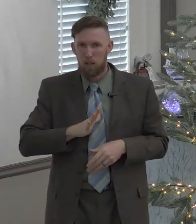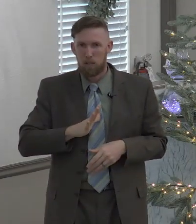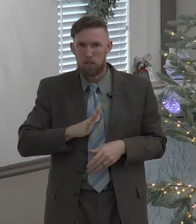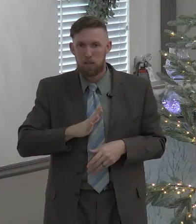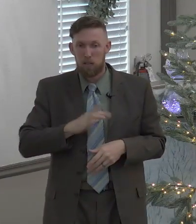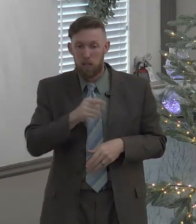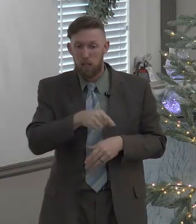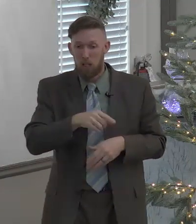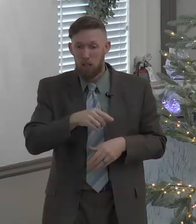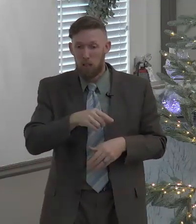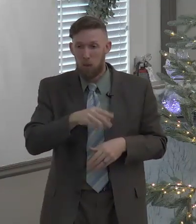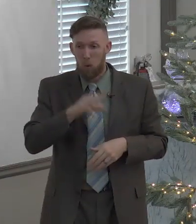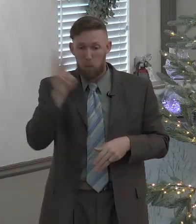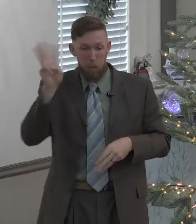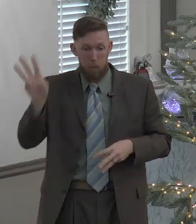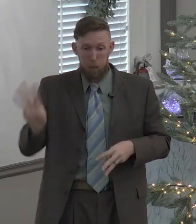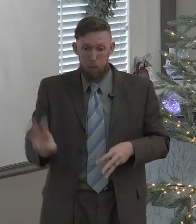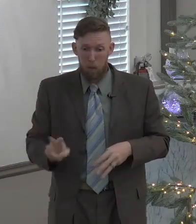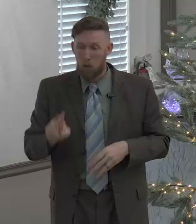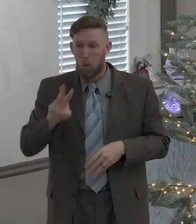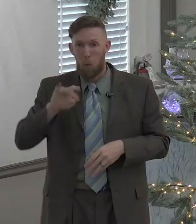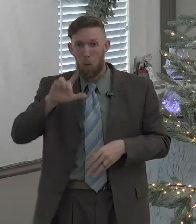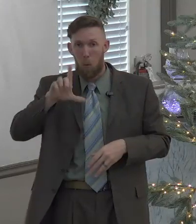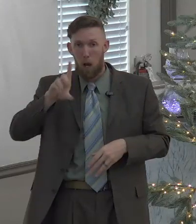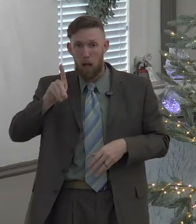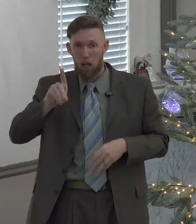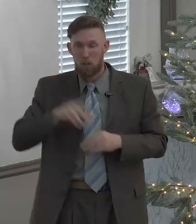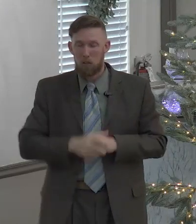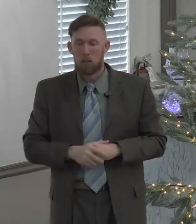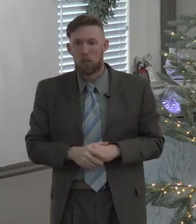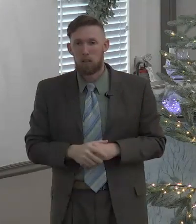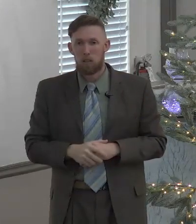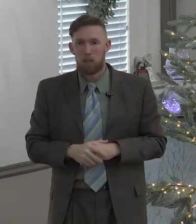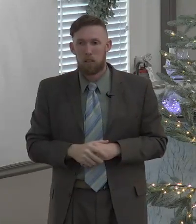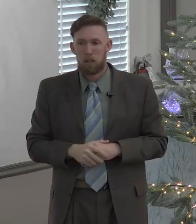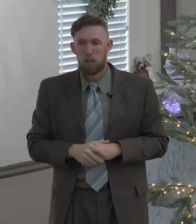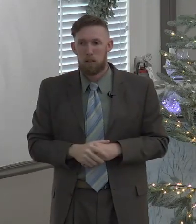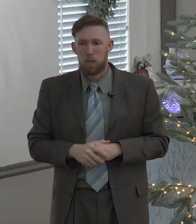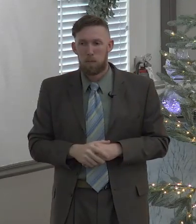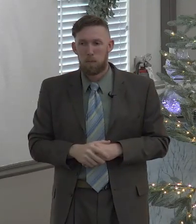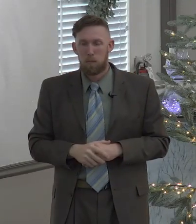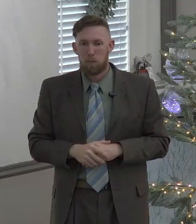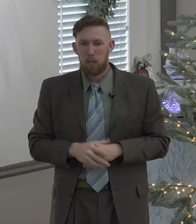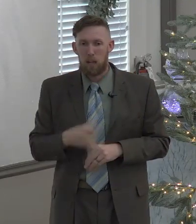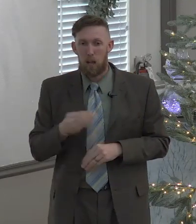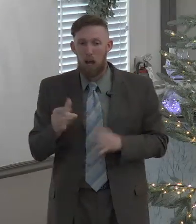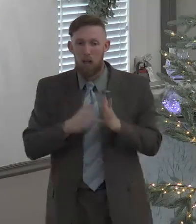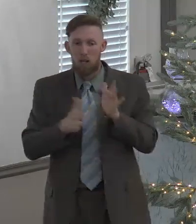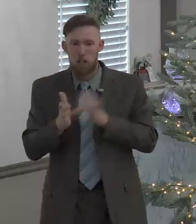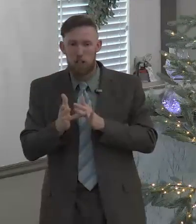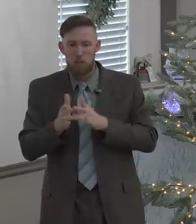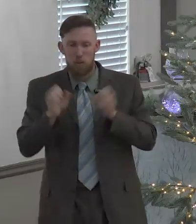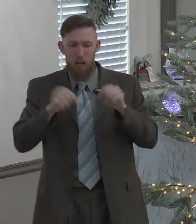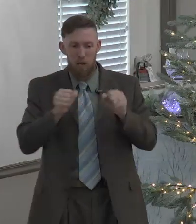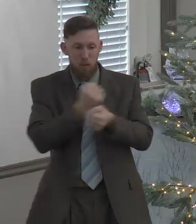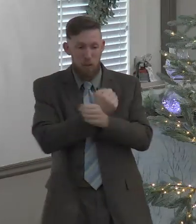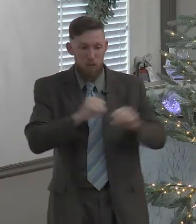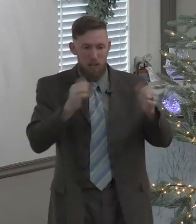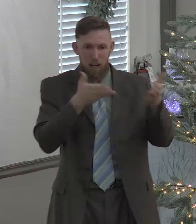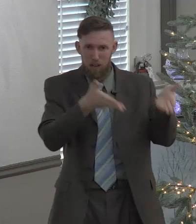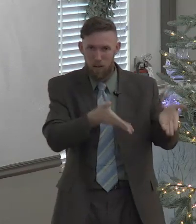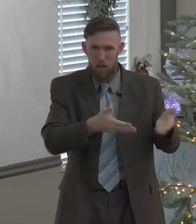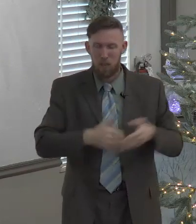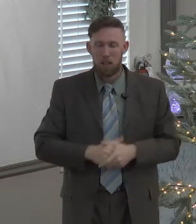the time. And this man is a wild man. And nobody can tame him.